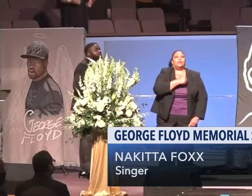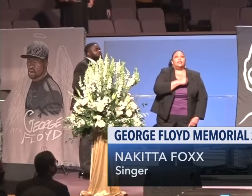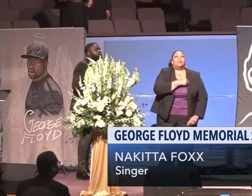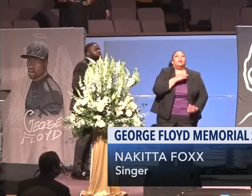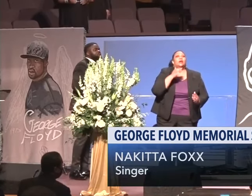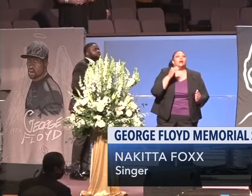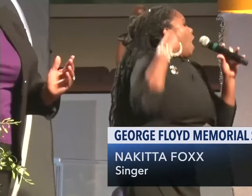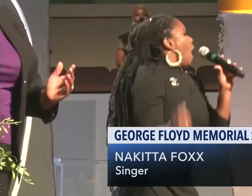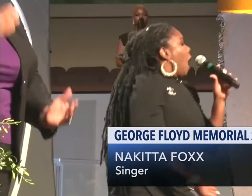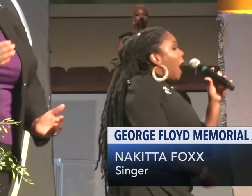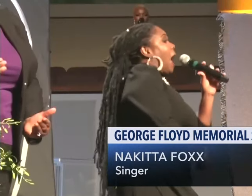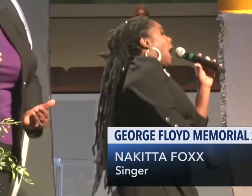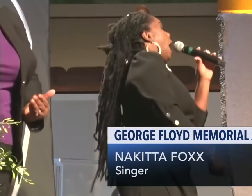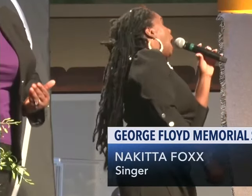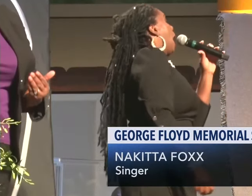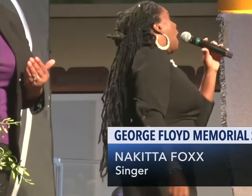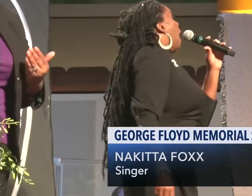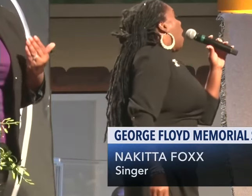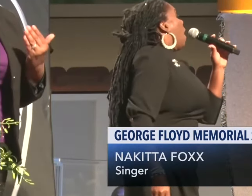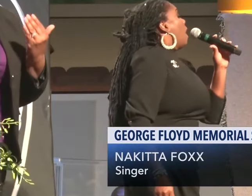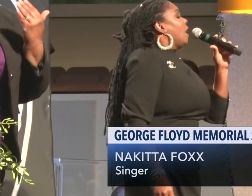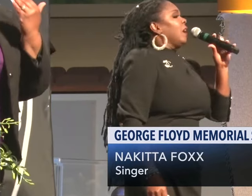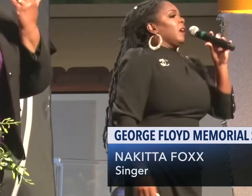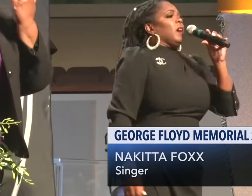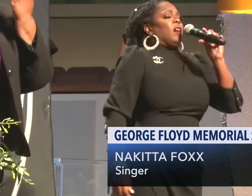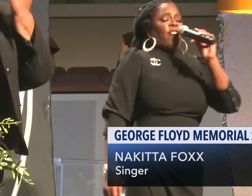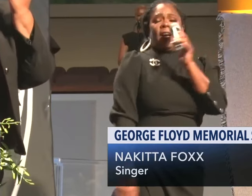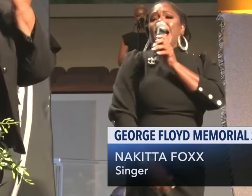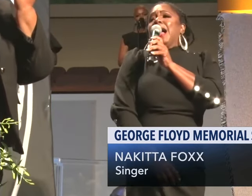We are